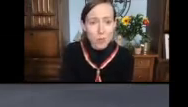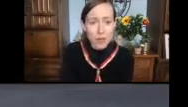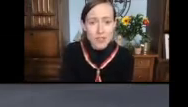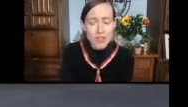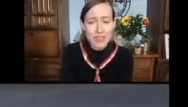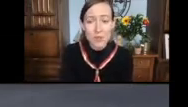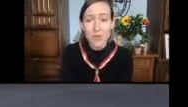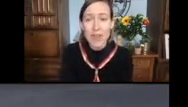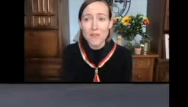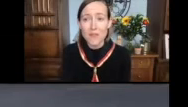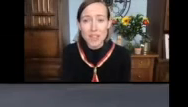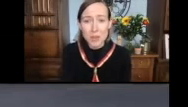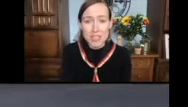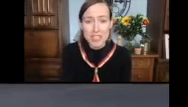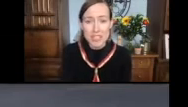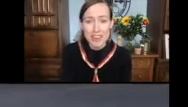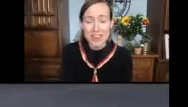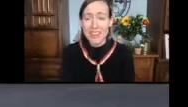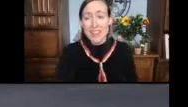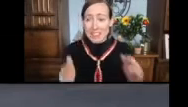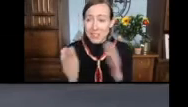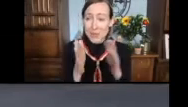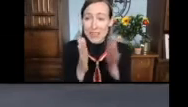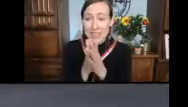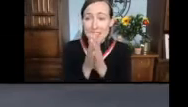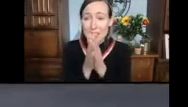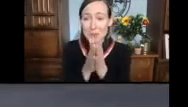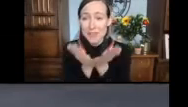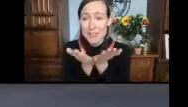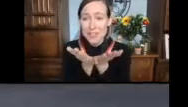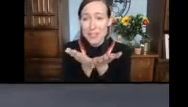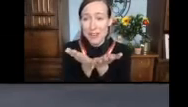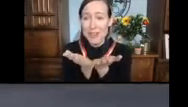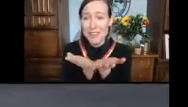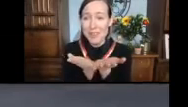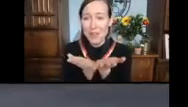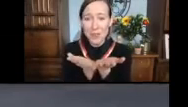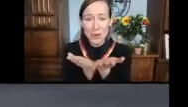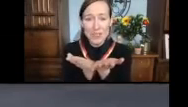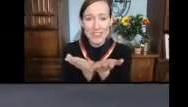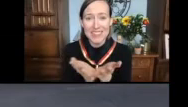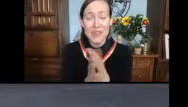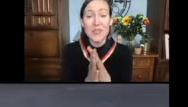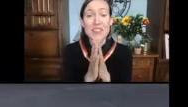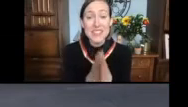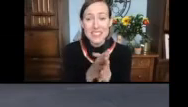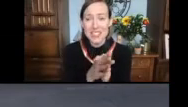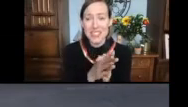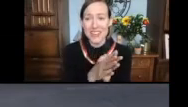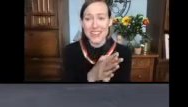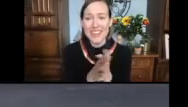a website for a video dictionary. You know, in English, we have a dictionary, but it has a lot of words in it.